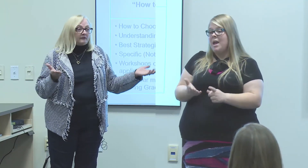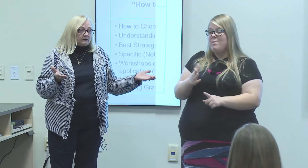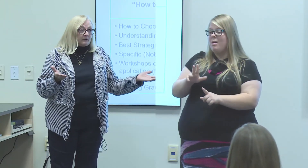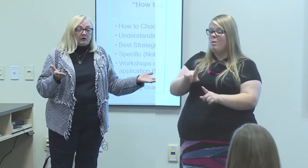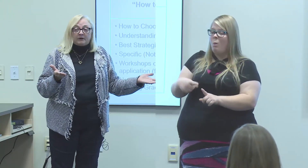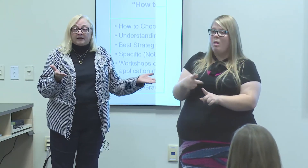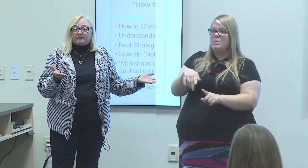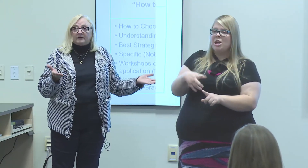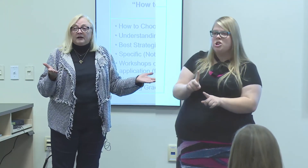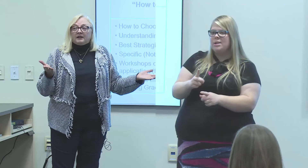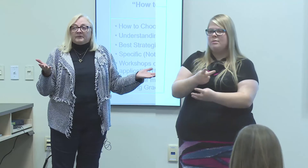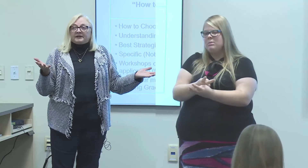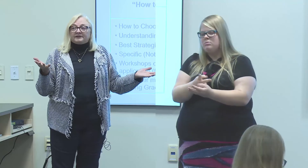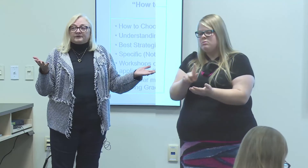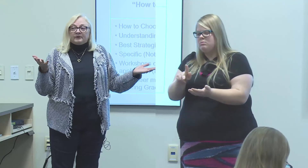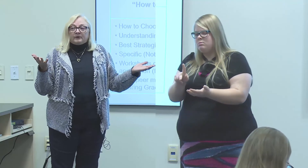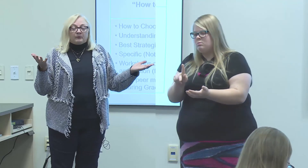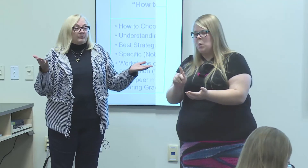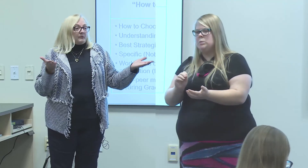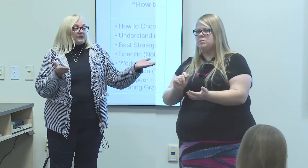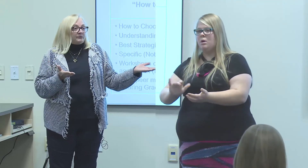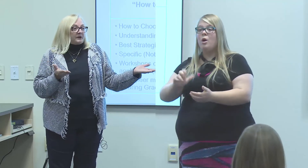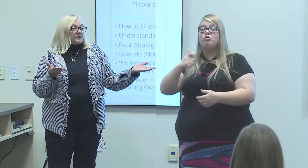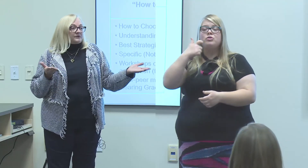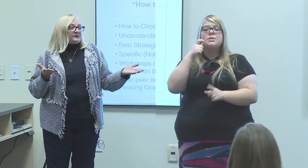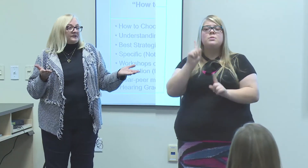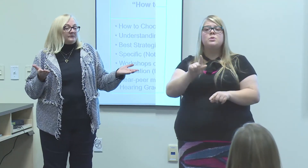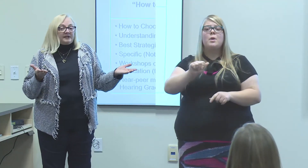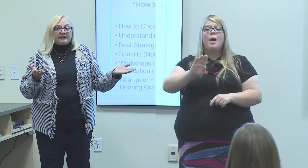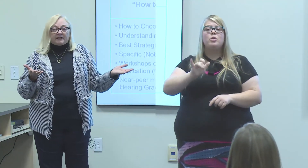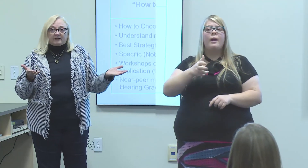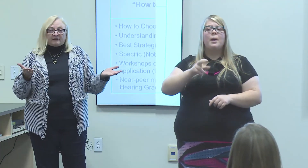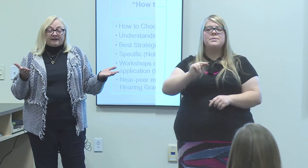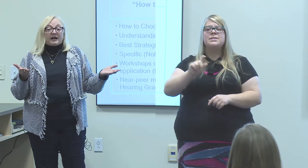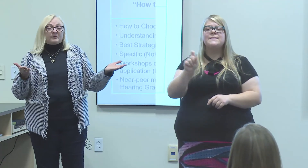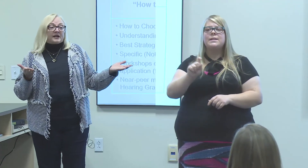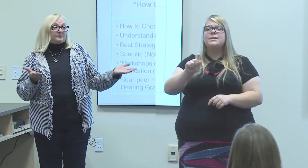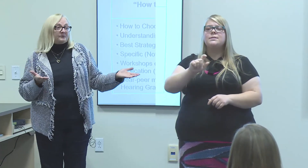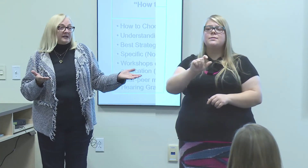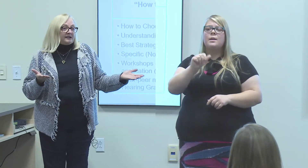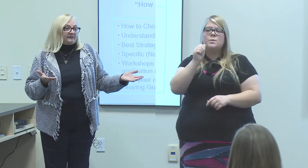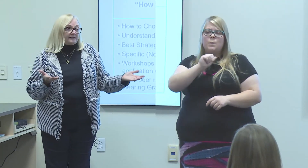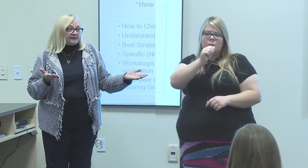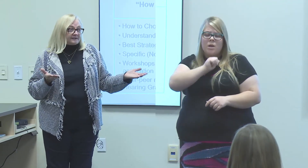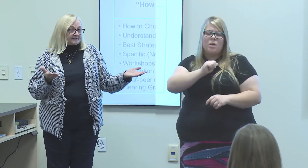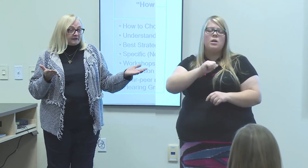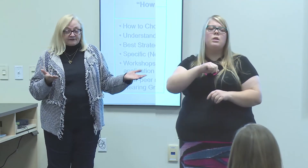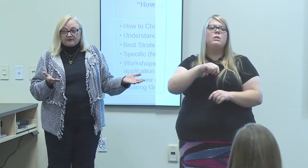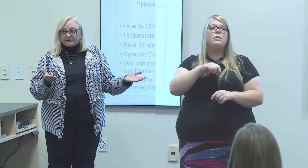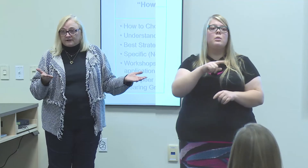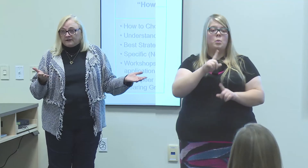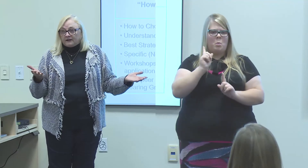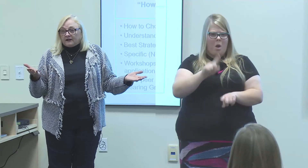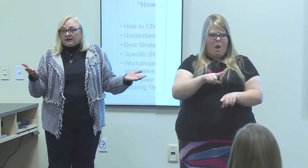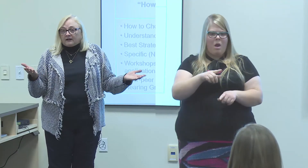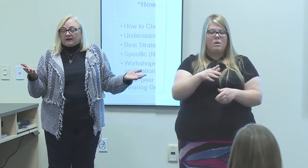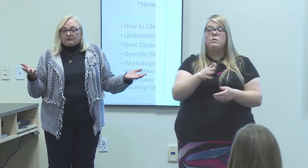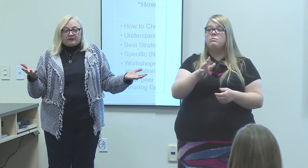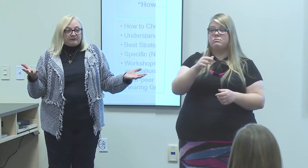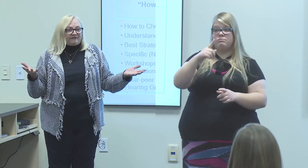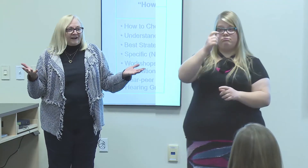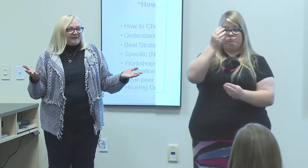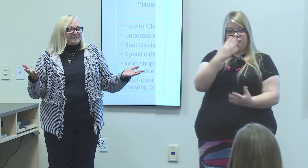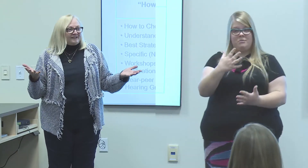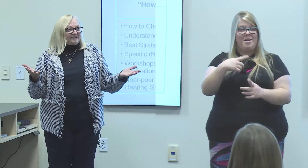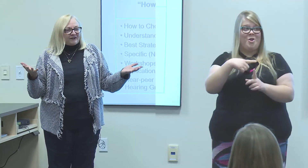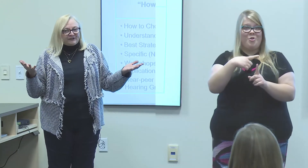postdoc or whatever. Because when we went to our most recent meeting, the ABRCMS meeting in Phoenix, Arizona,